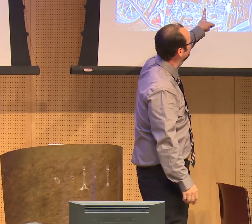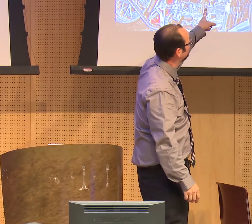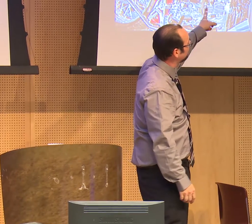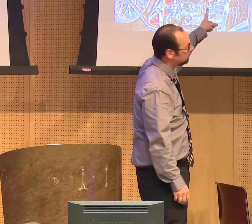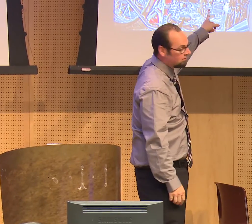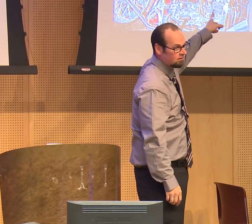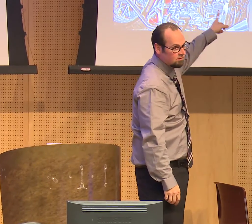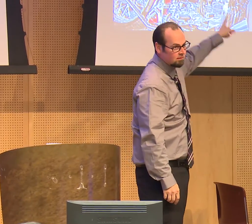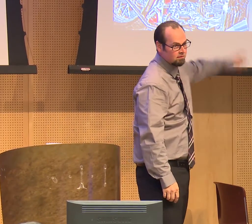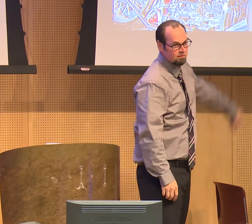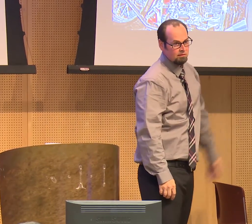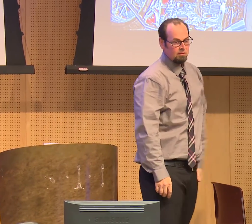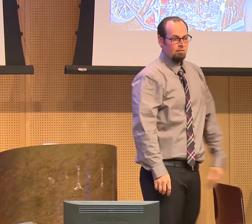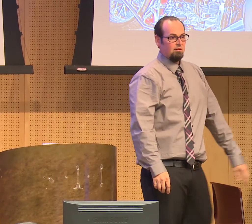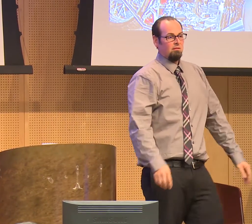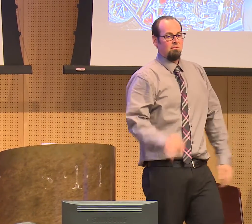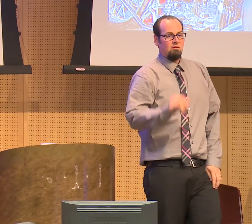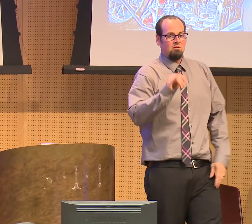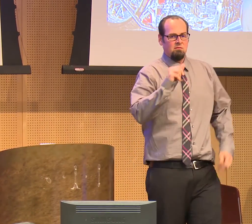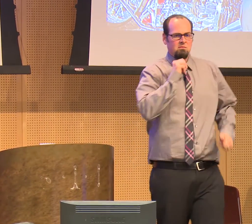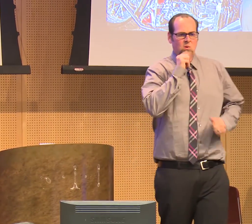picture of the motorcycles I made.